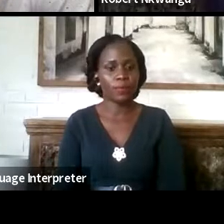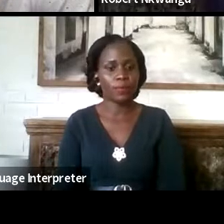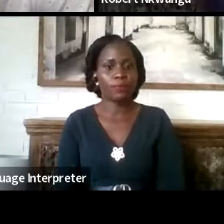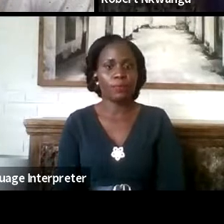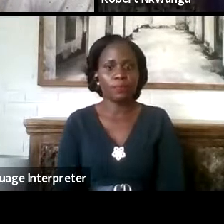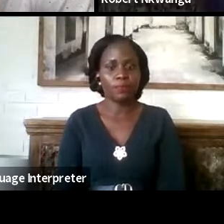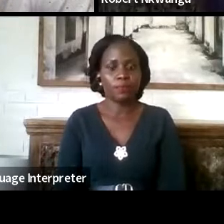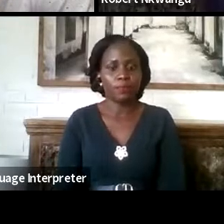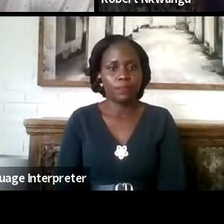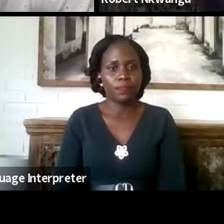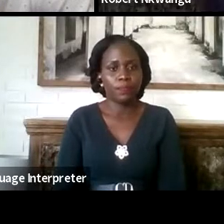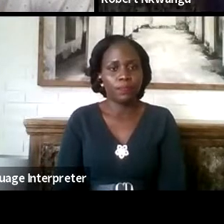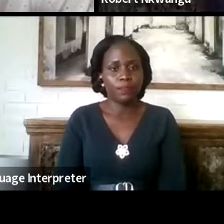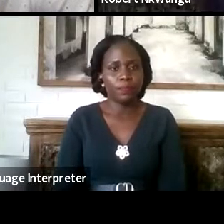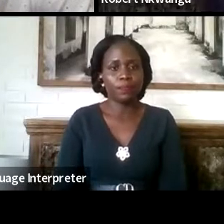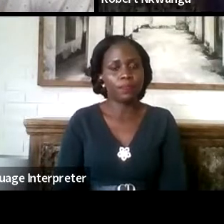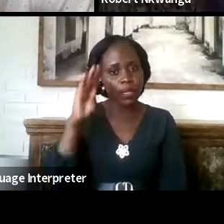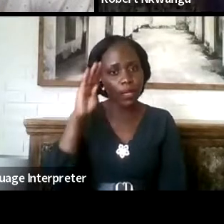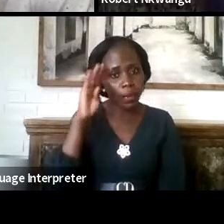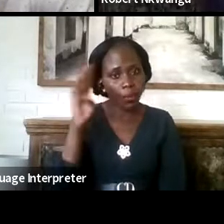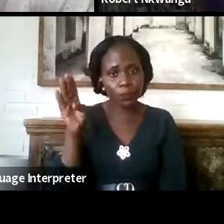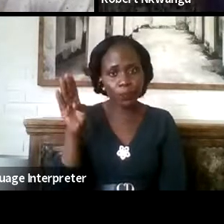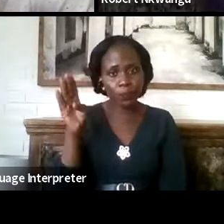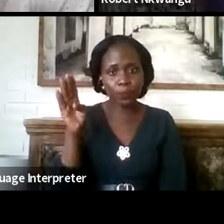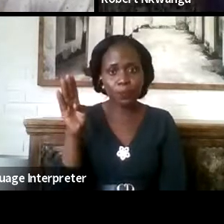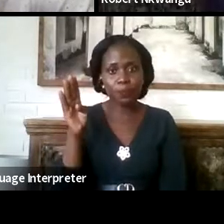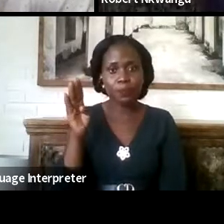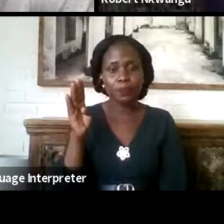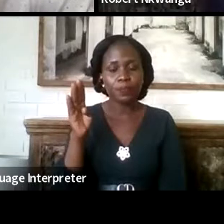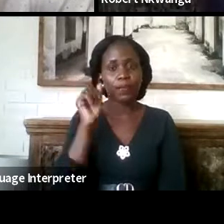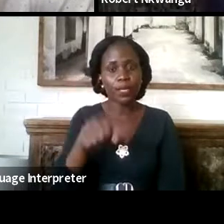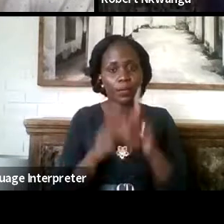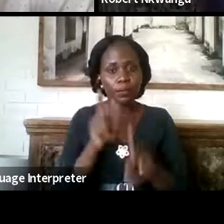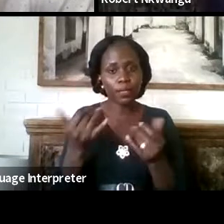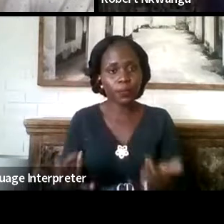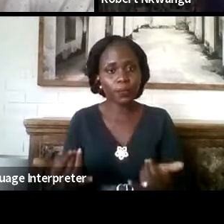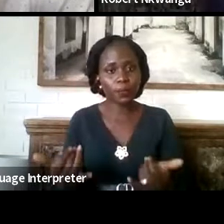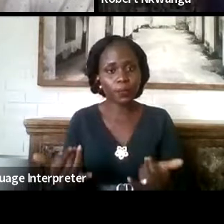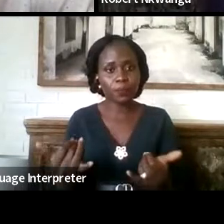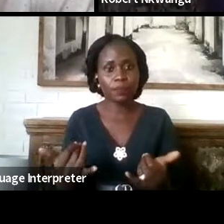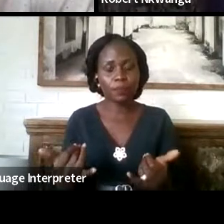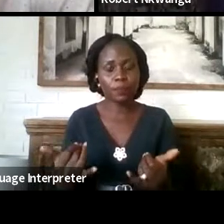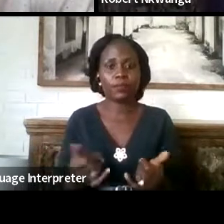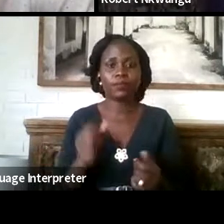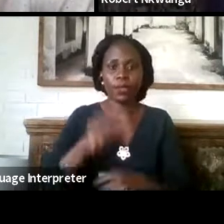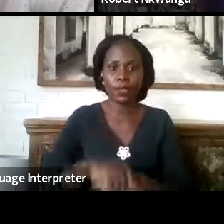Hello? Yes, are you able to participate now? Yeah, I'm able. But okay.